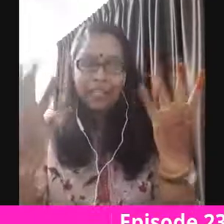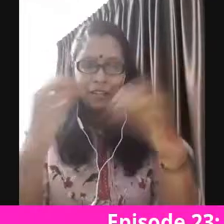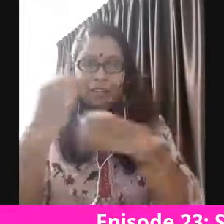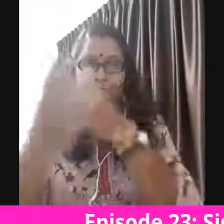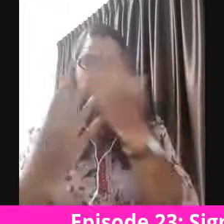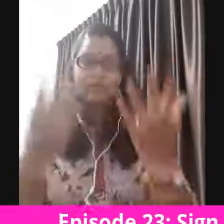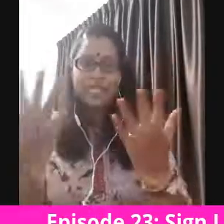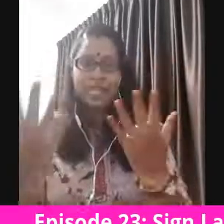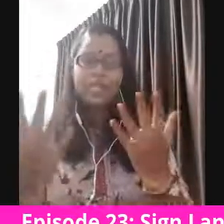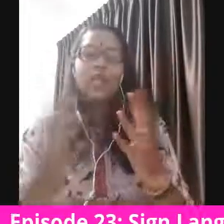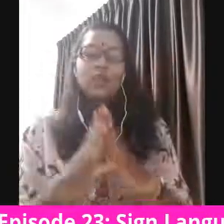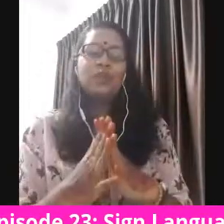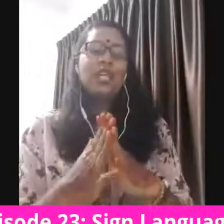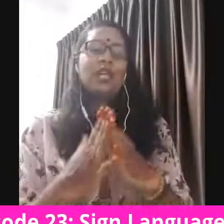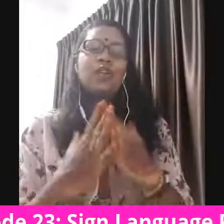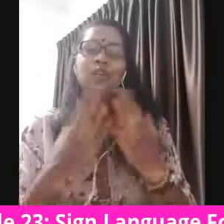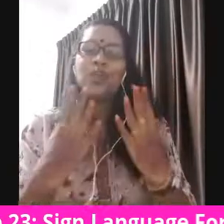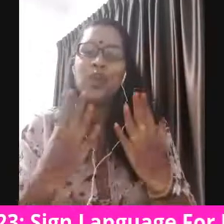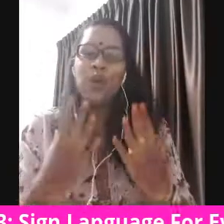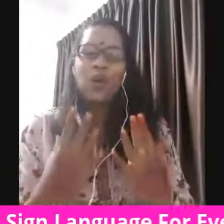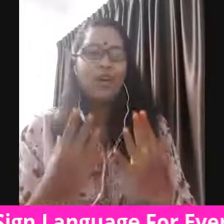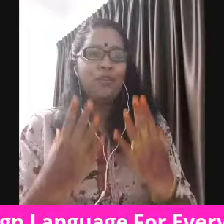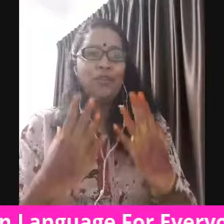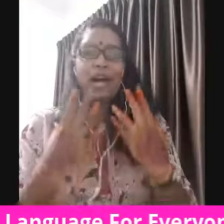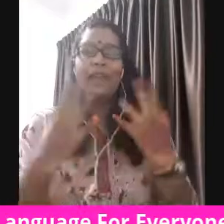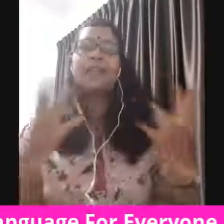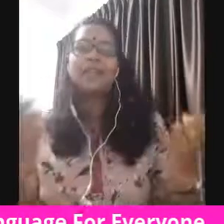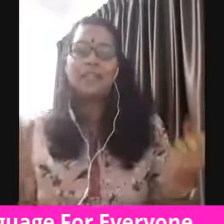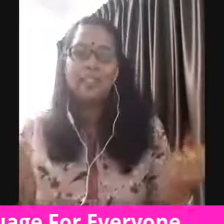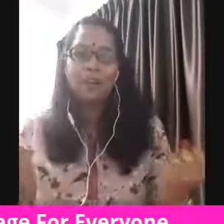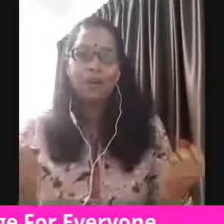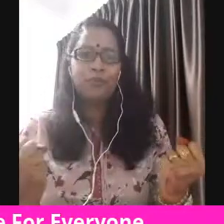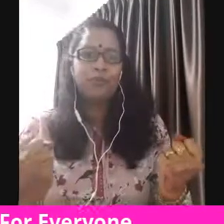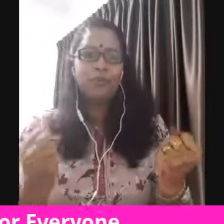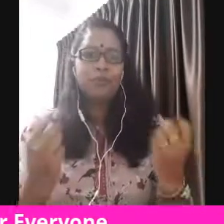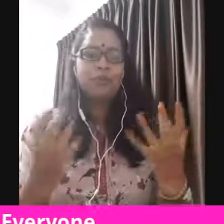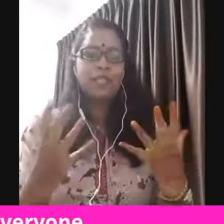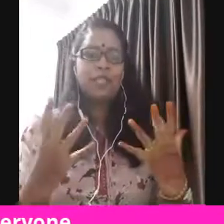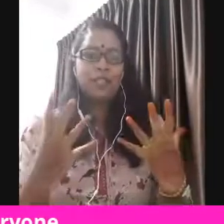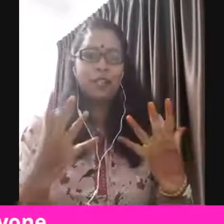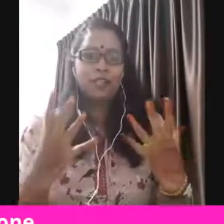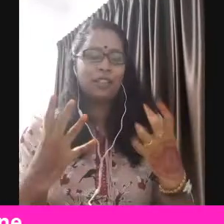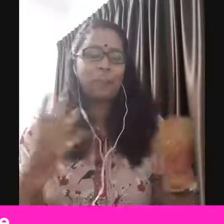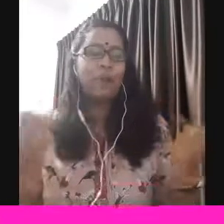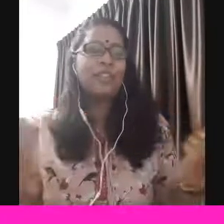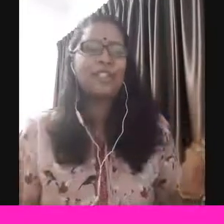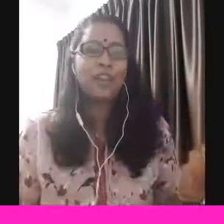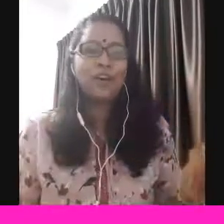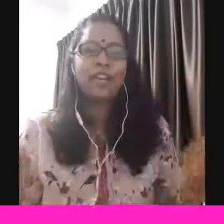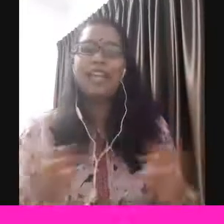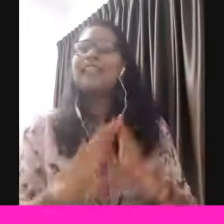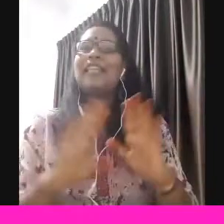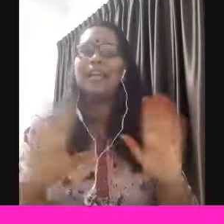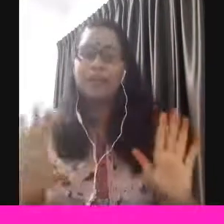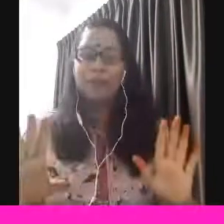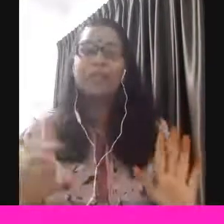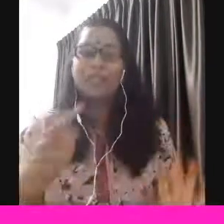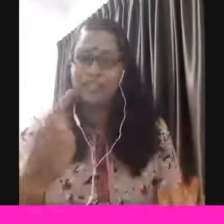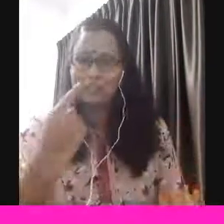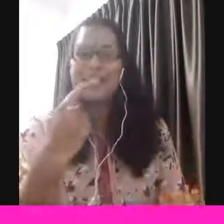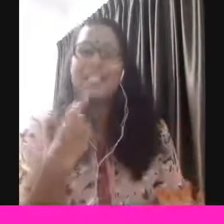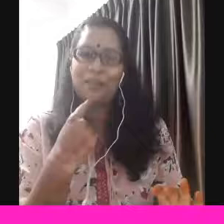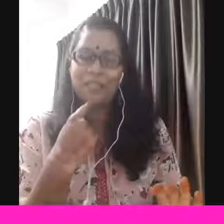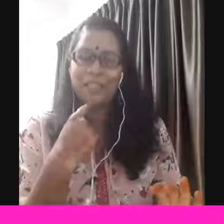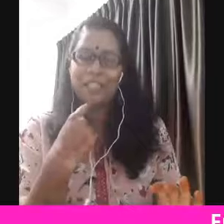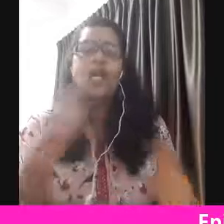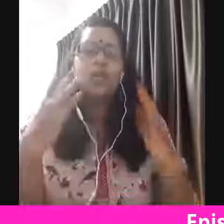fingers when we sign. So we cannot show we are angry or we are not puas hati, all cannot, because